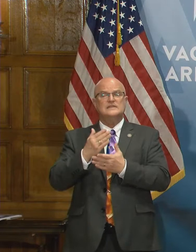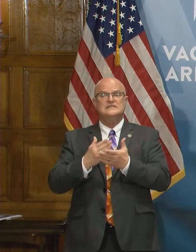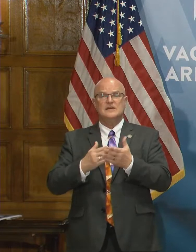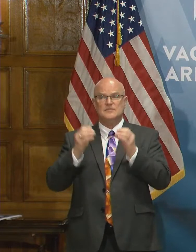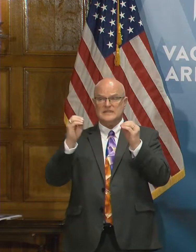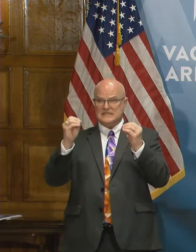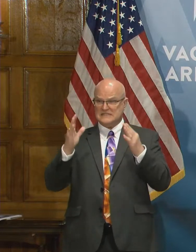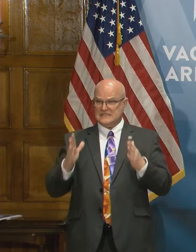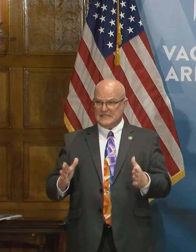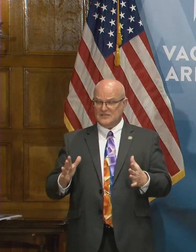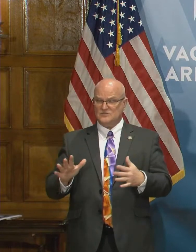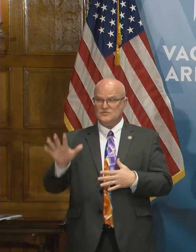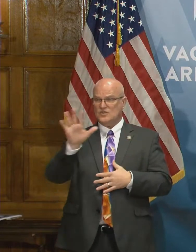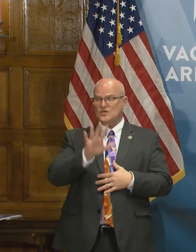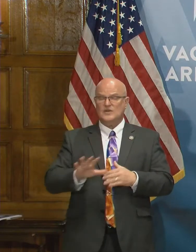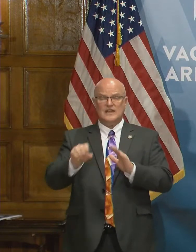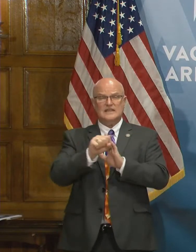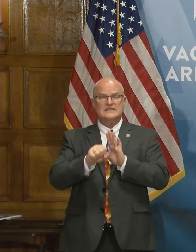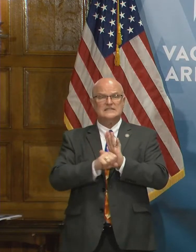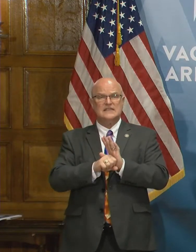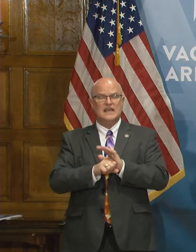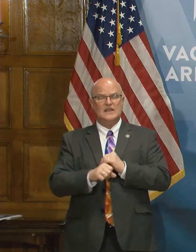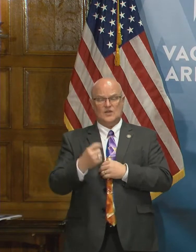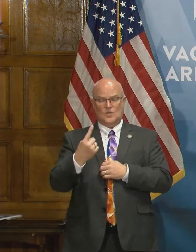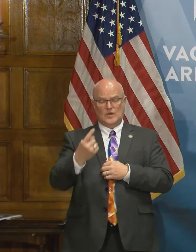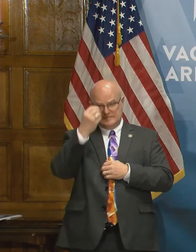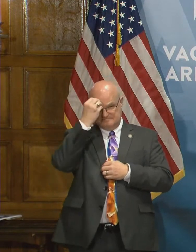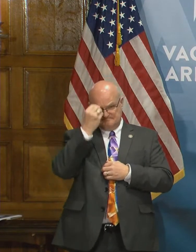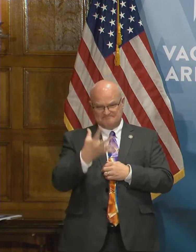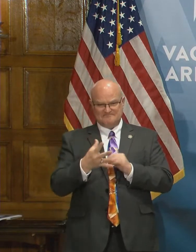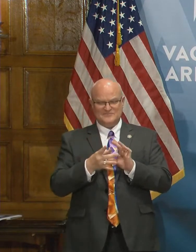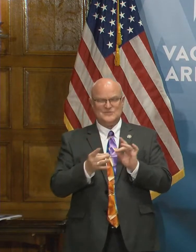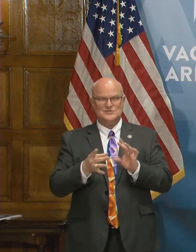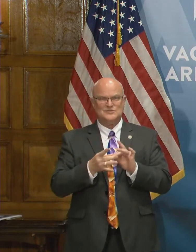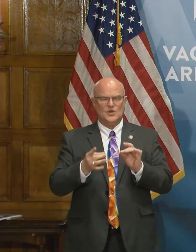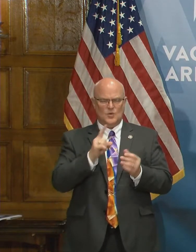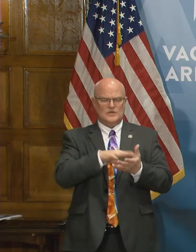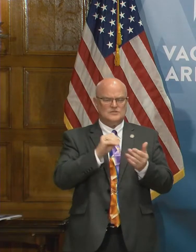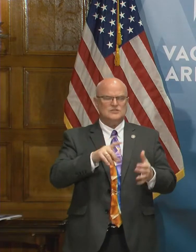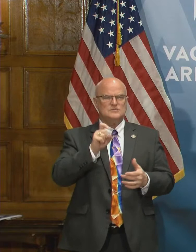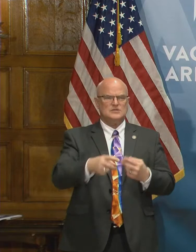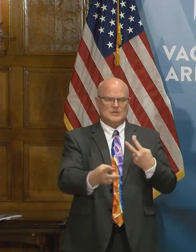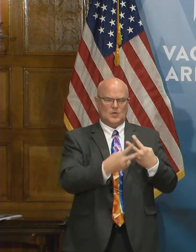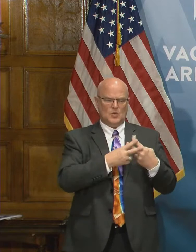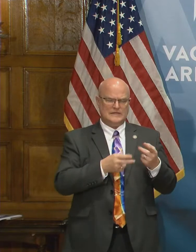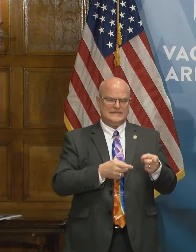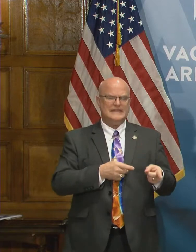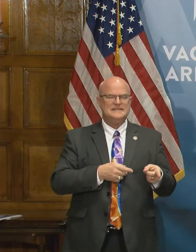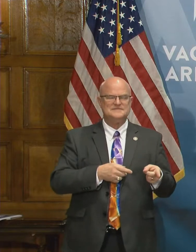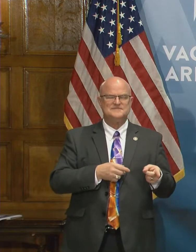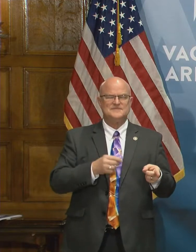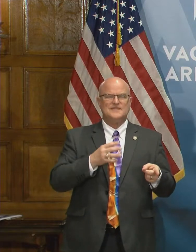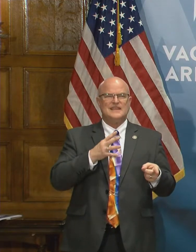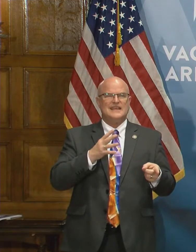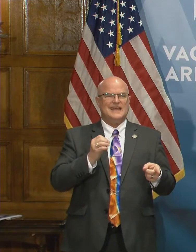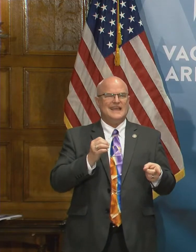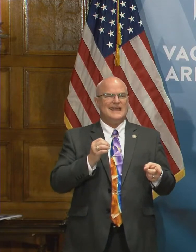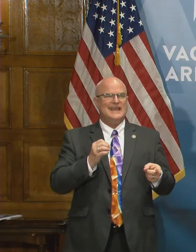the educators, one of them told the story that a student was supposed to be quarantined,